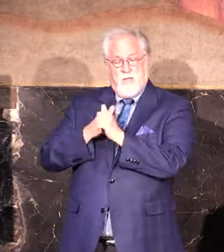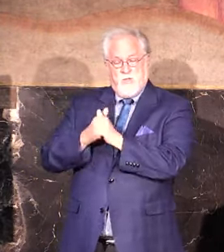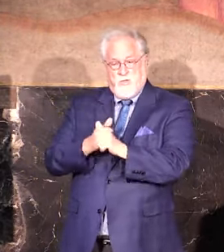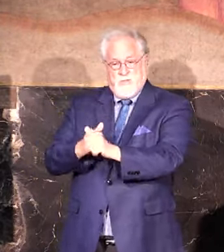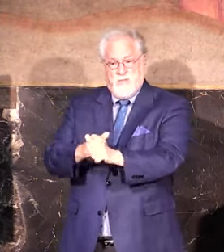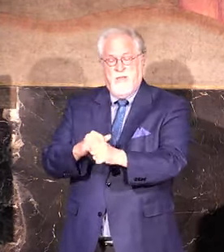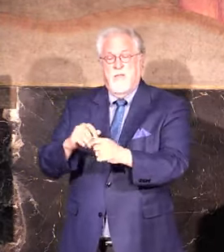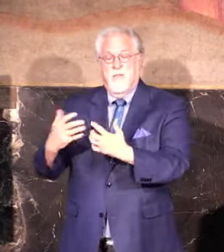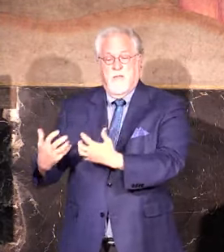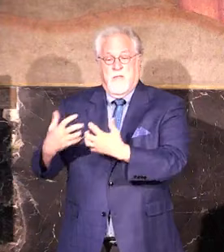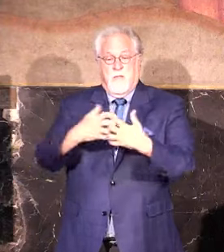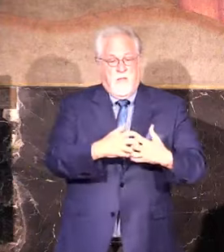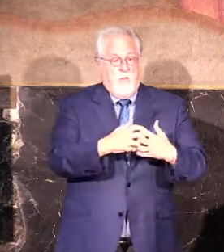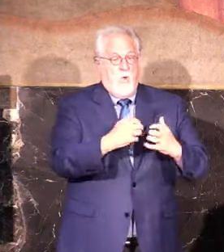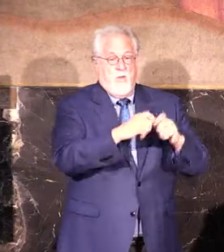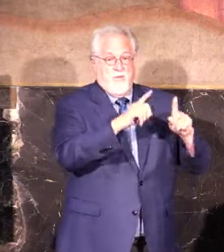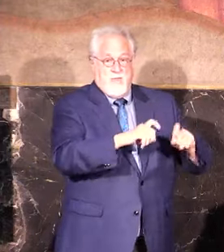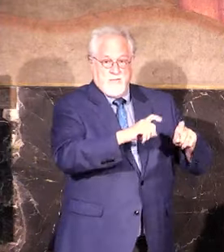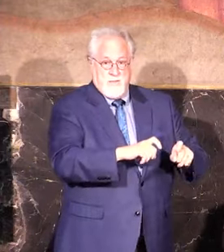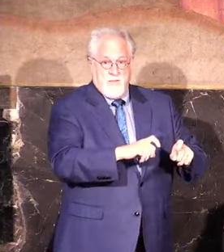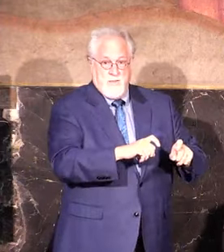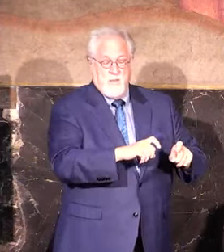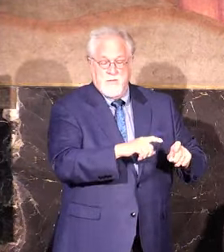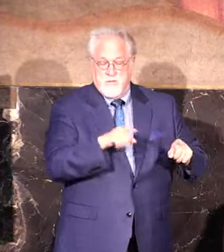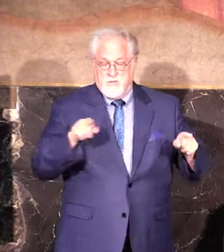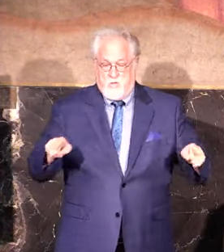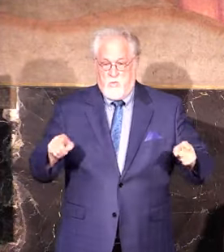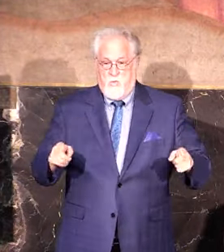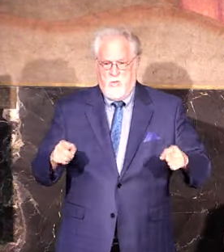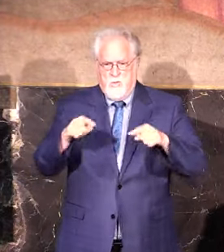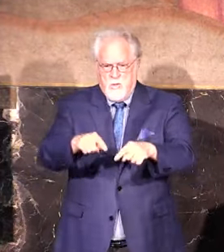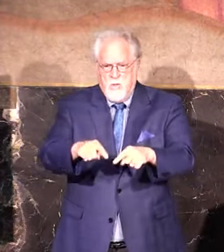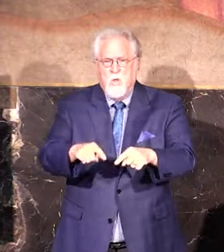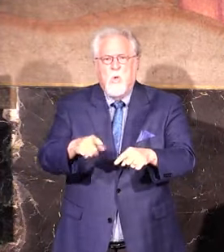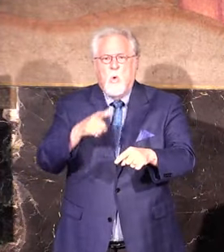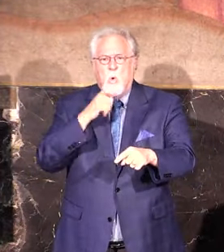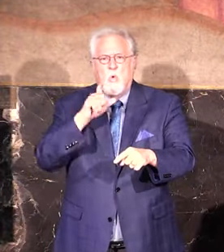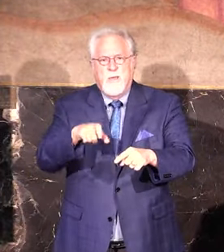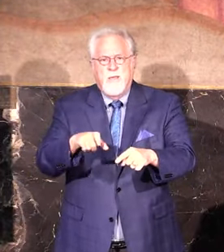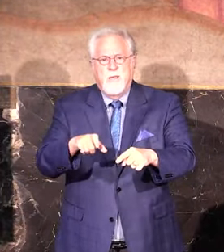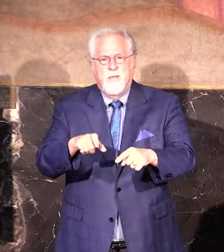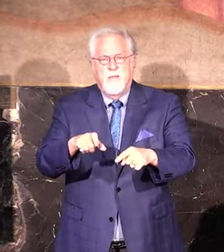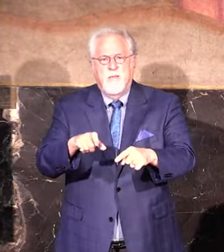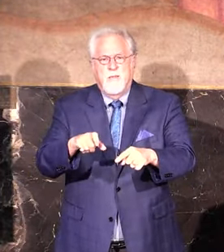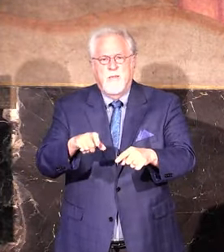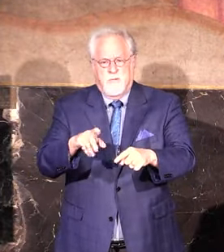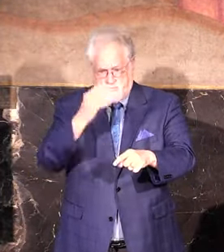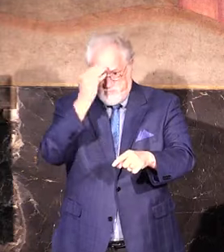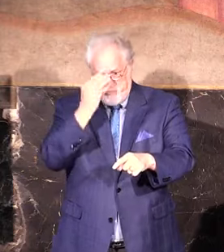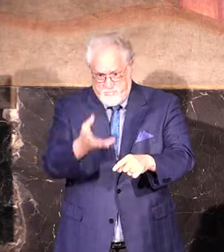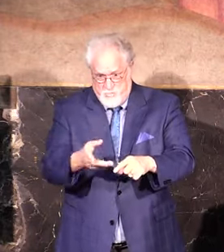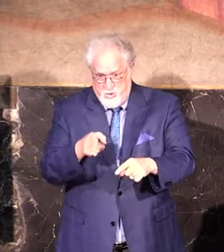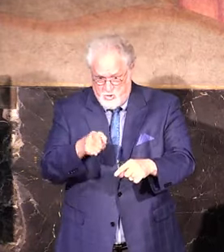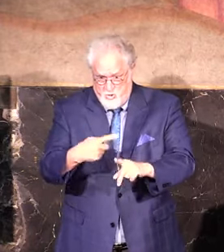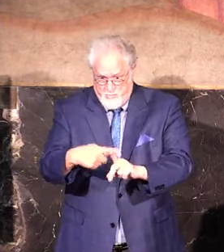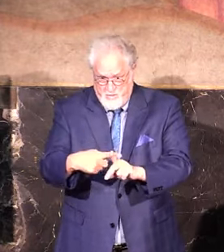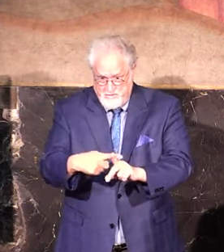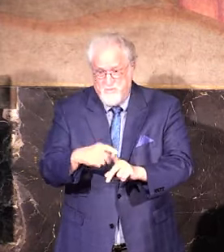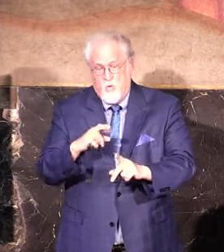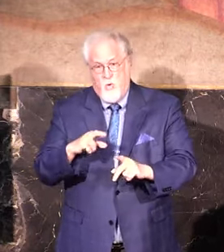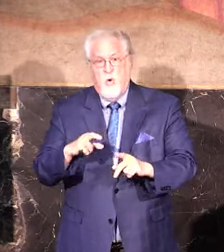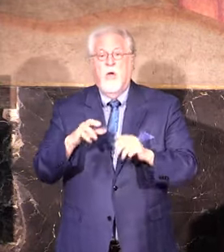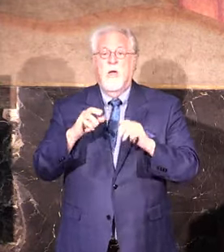in conjunction with the testing so that we can identify those individuals who need to be told that they're positive or